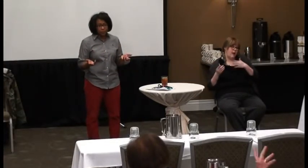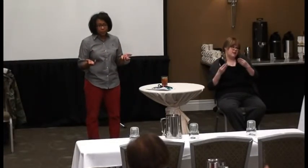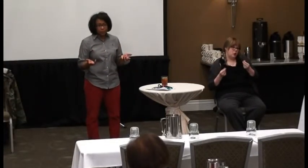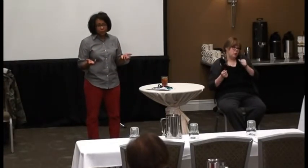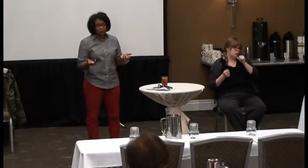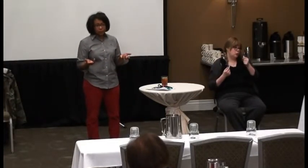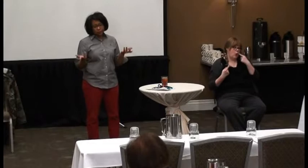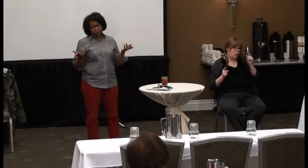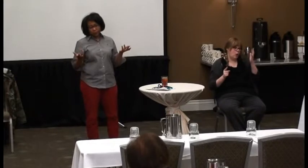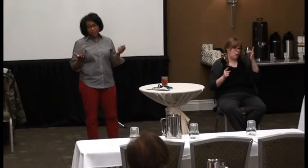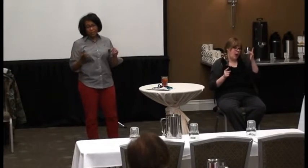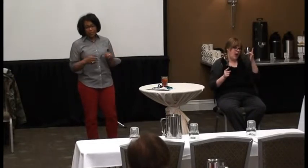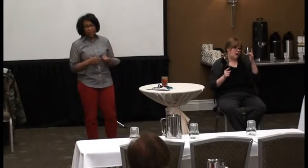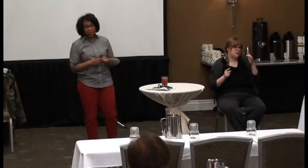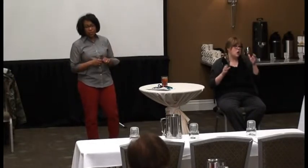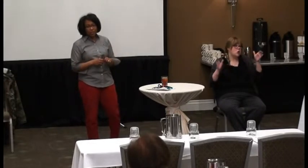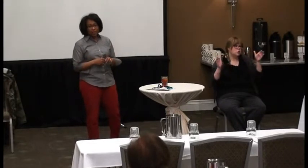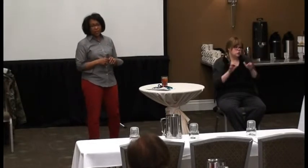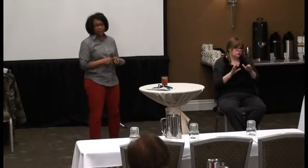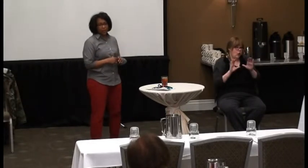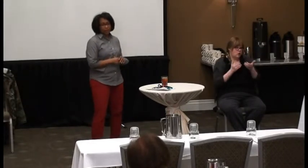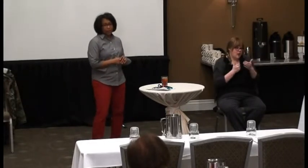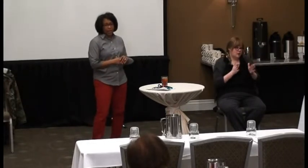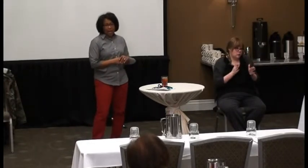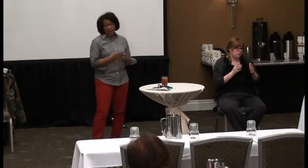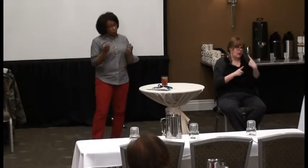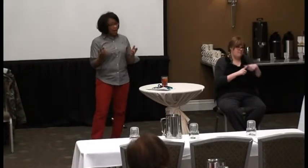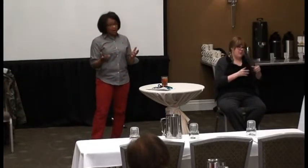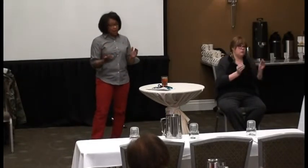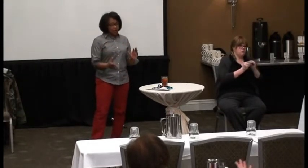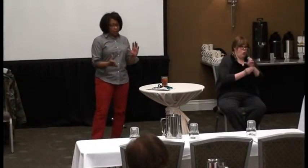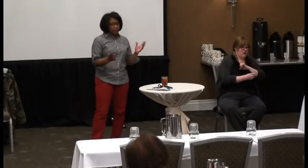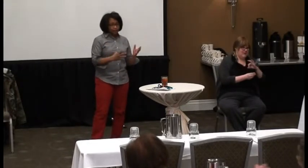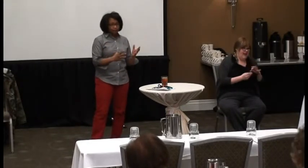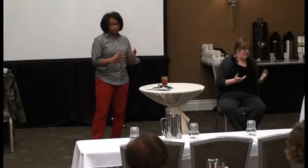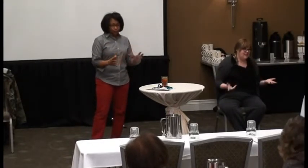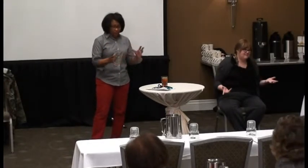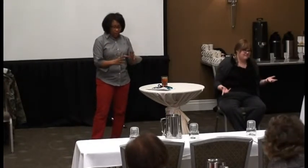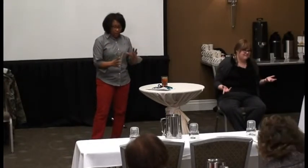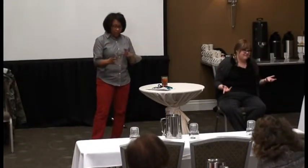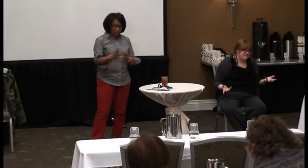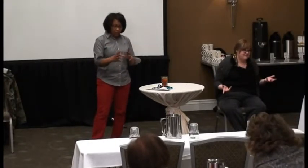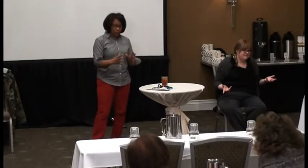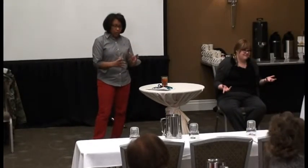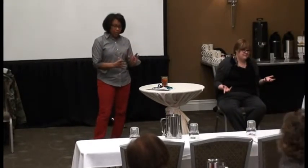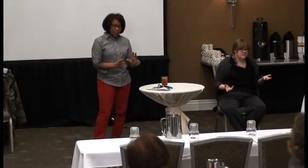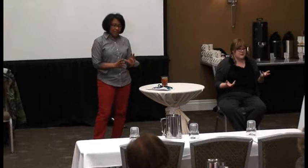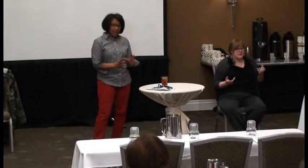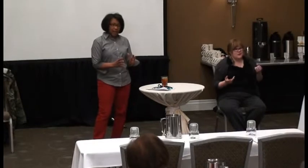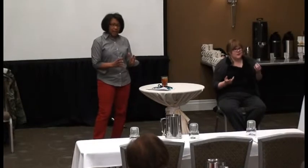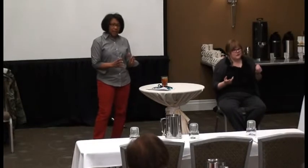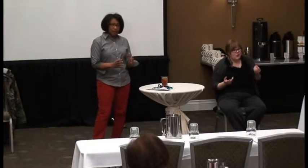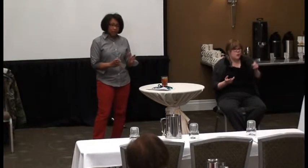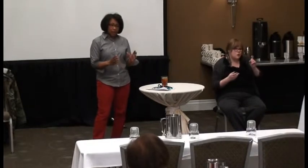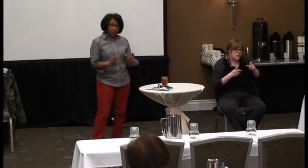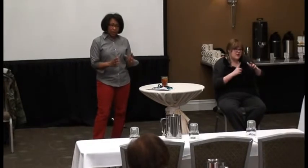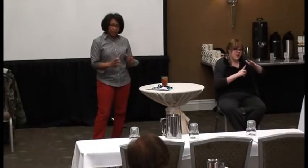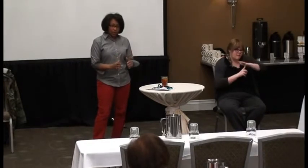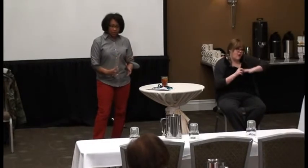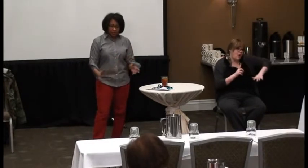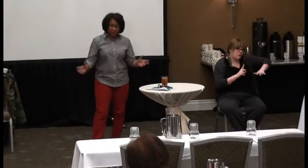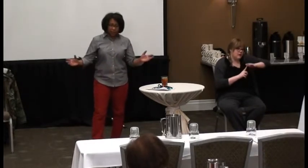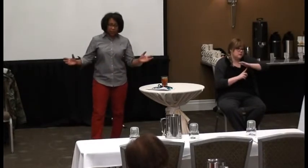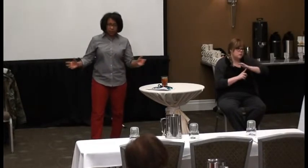I mean, that's, right. And you need that environment